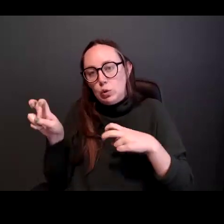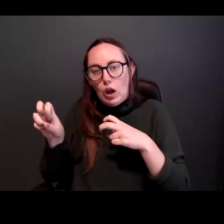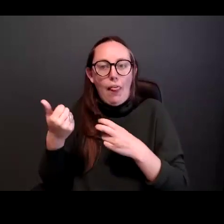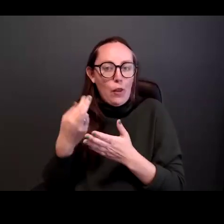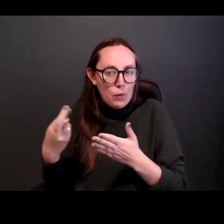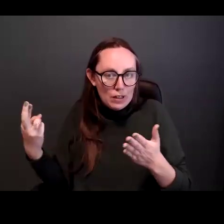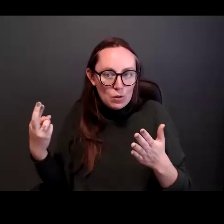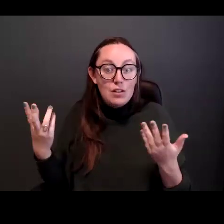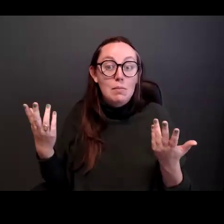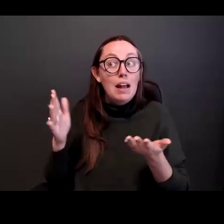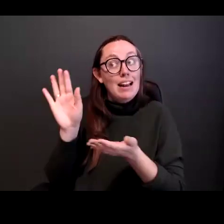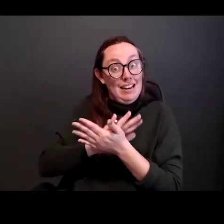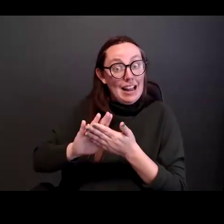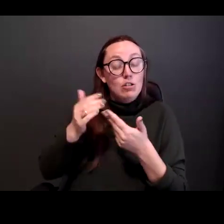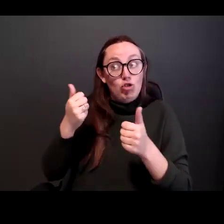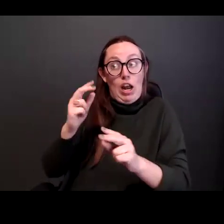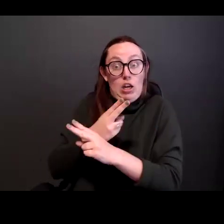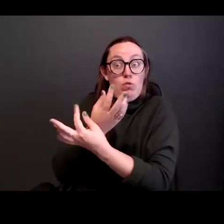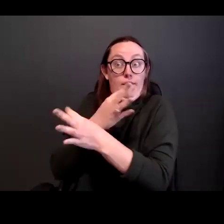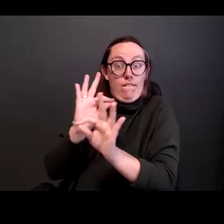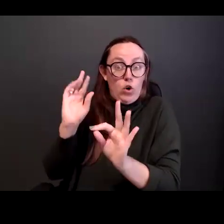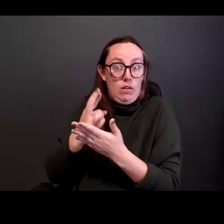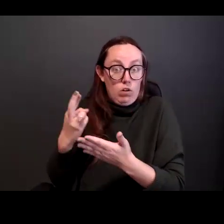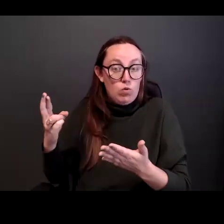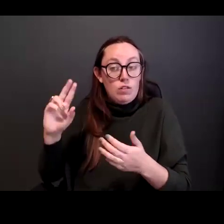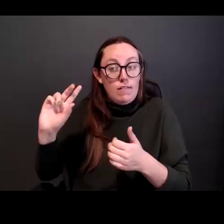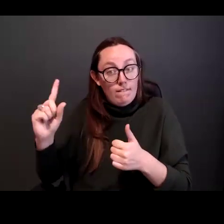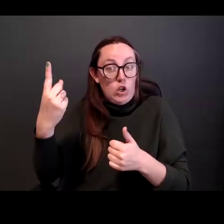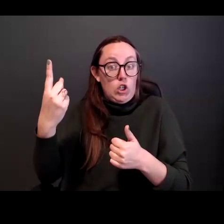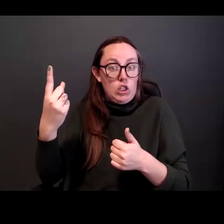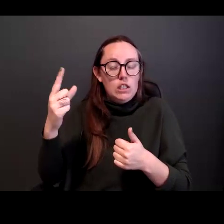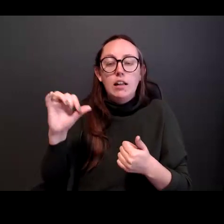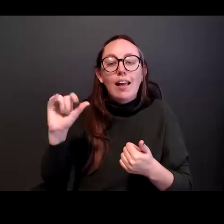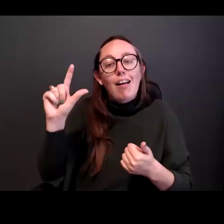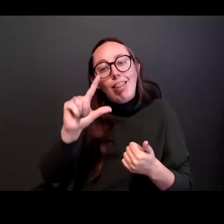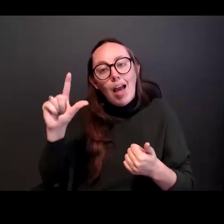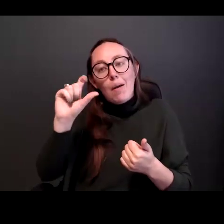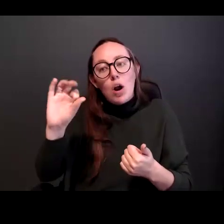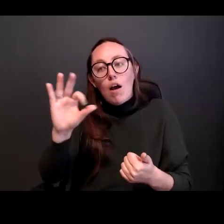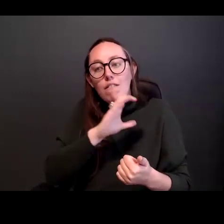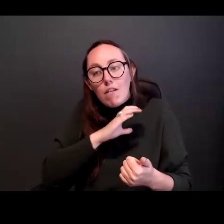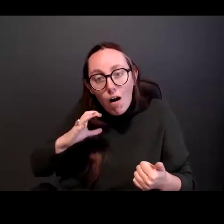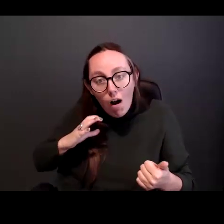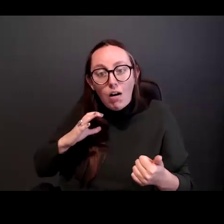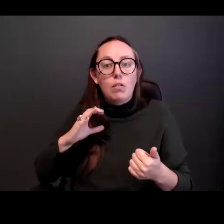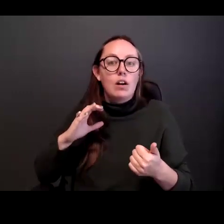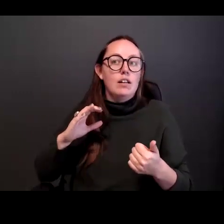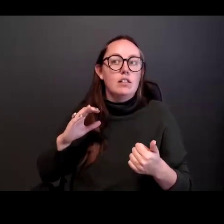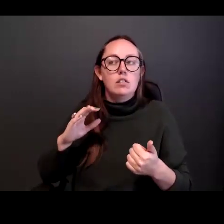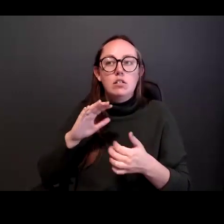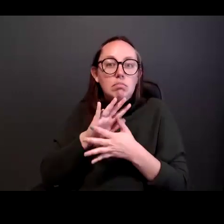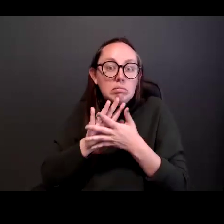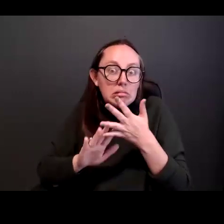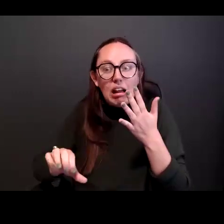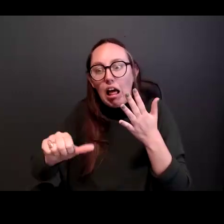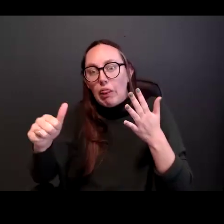things like that, that have free use of a lot of these things. But you want to be careful about how you